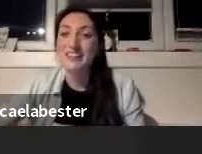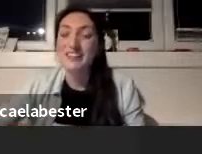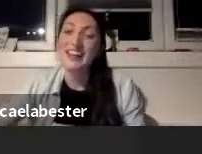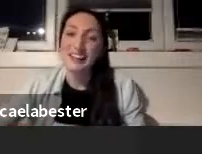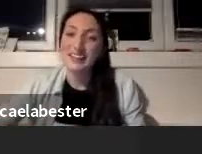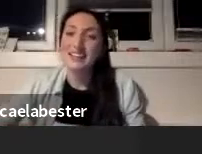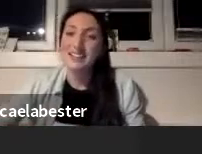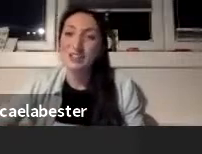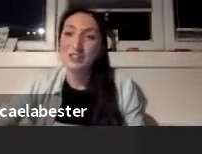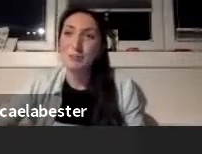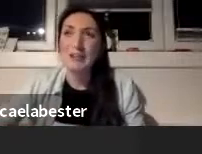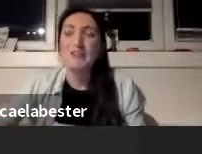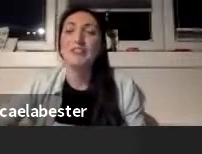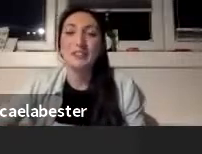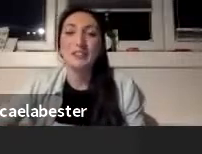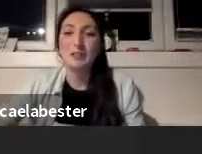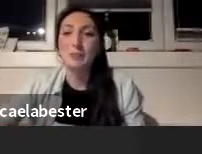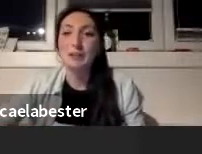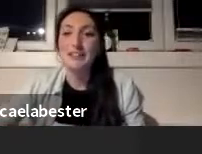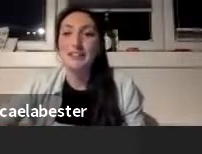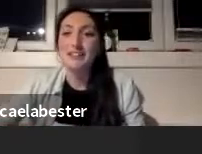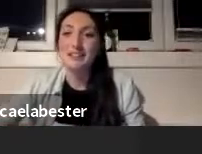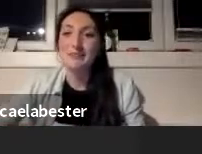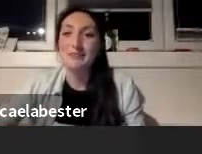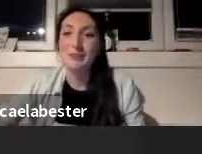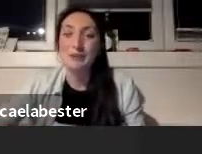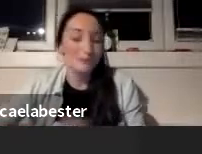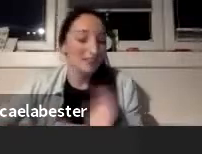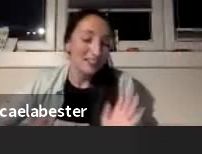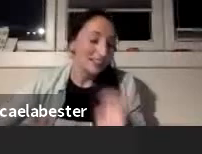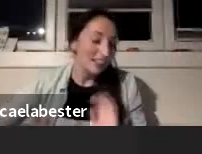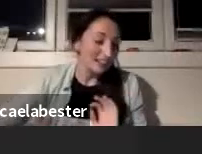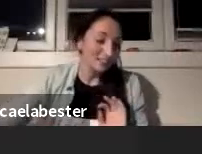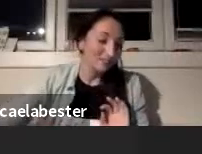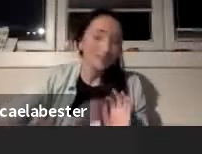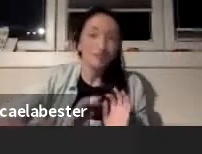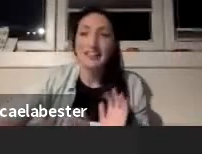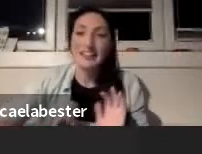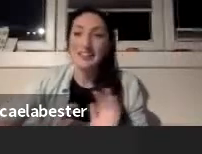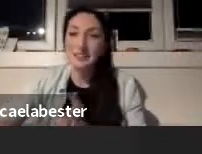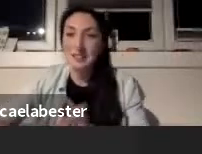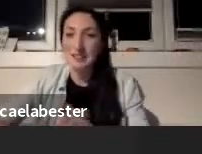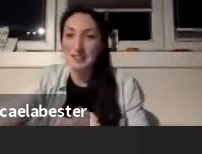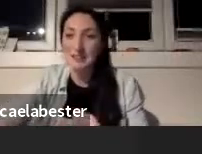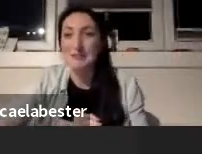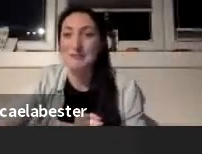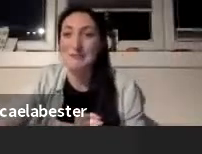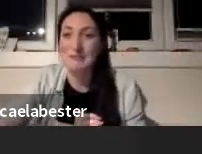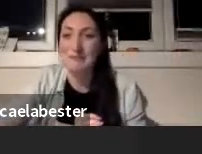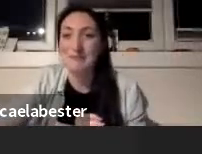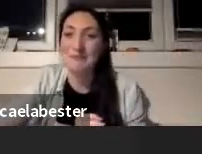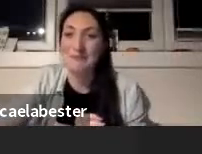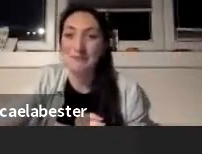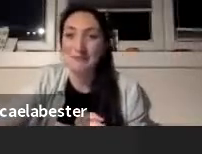and yeah, it's just been a really good experience. So yeah, we can get to questions.